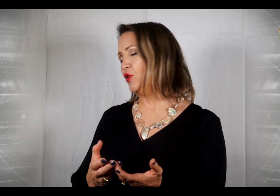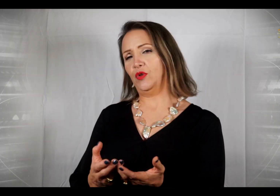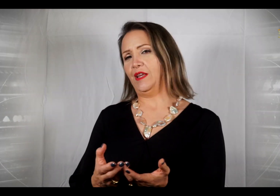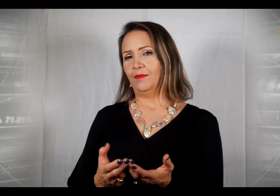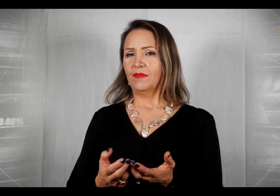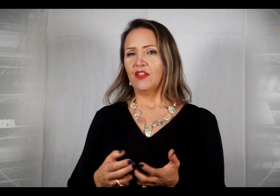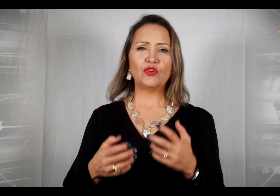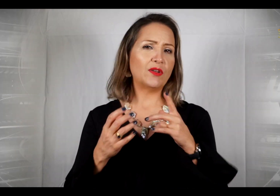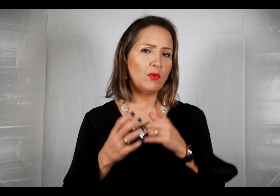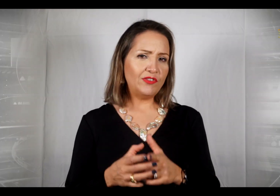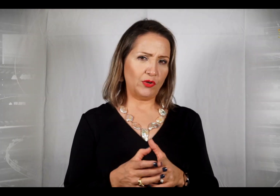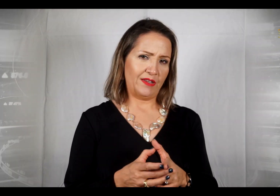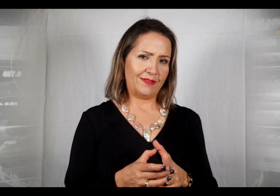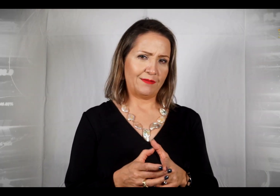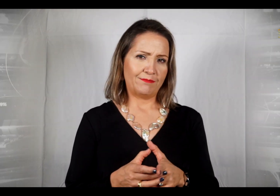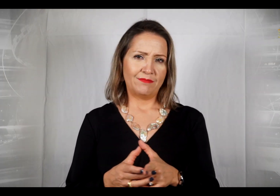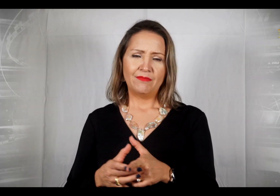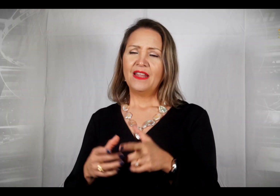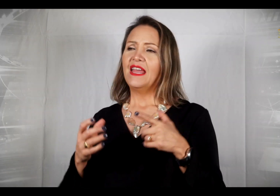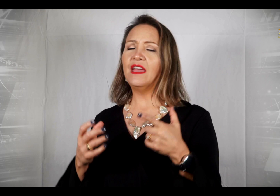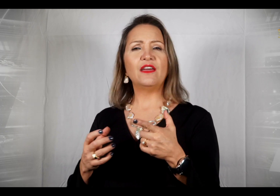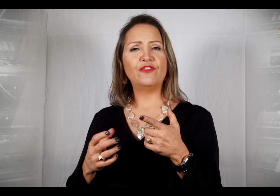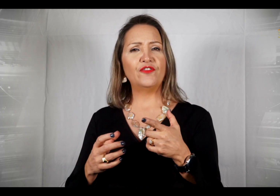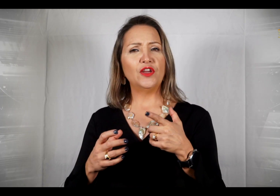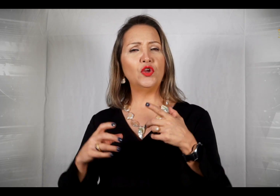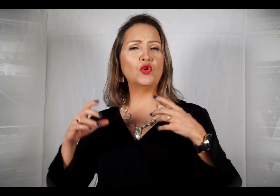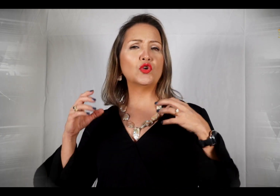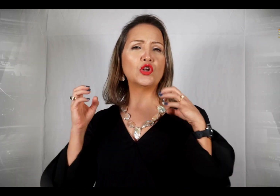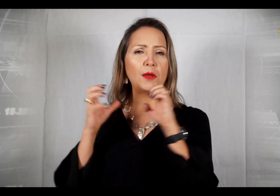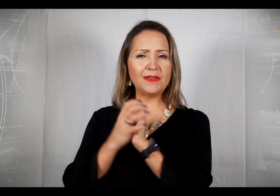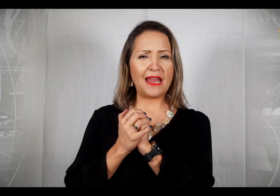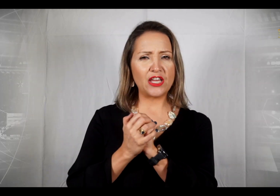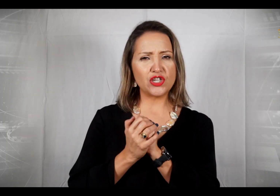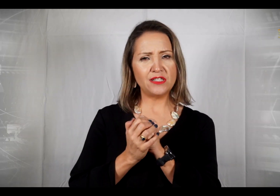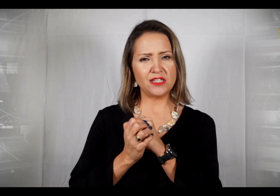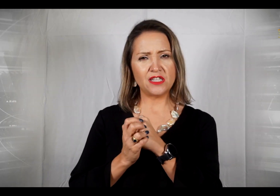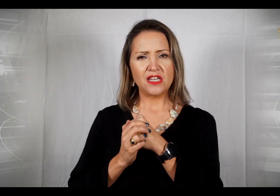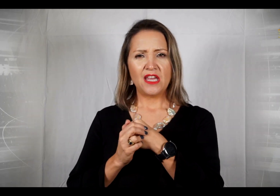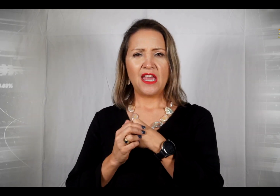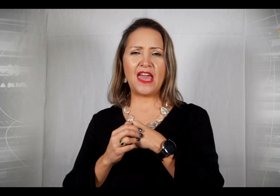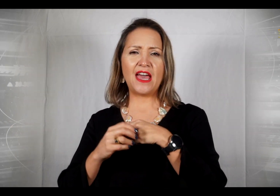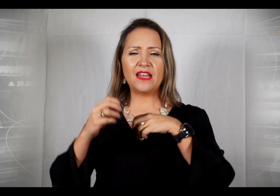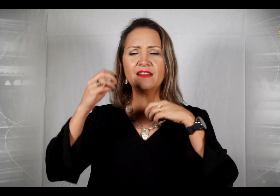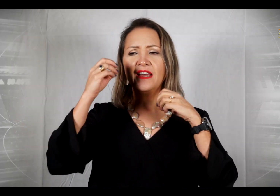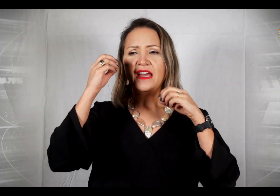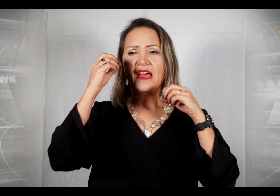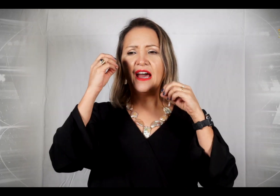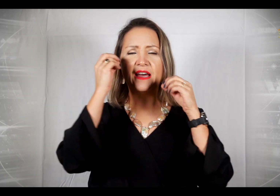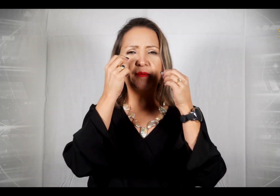Absolutely. So the question is, if you could clump the lashes and